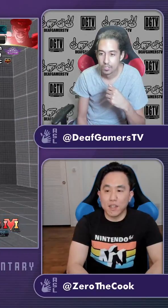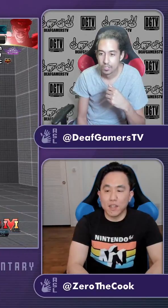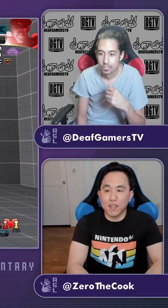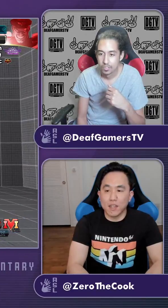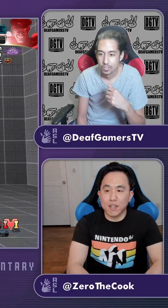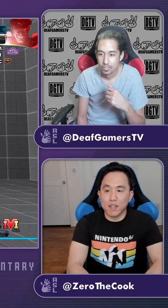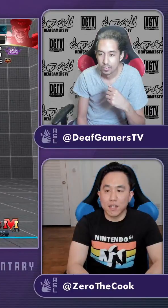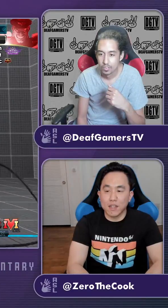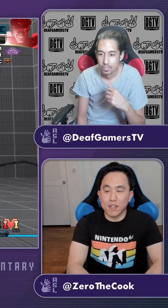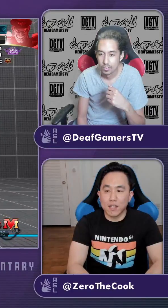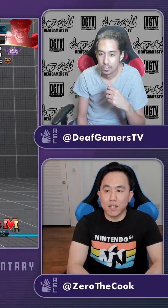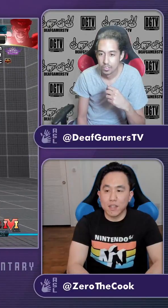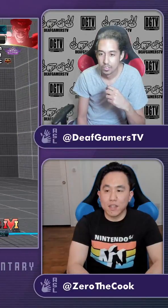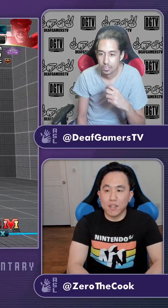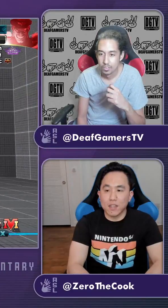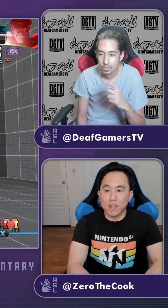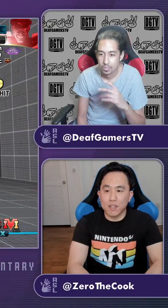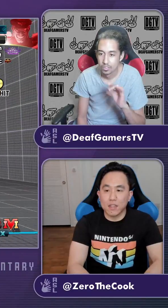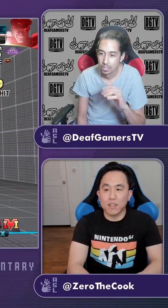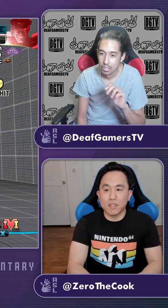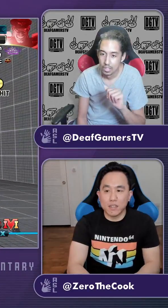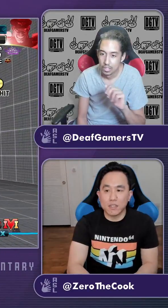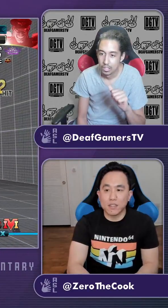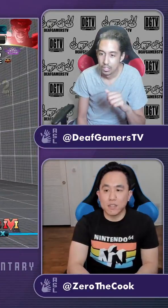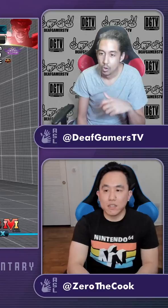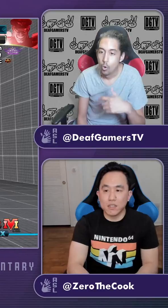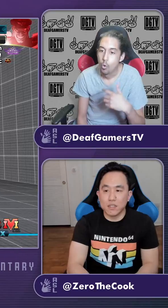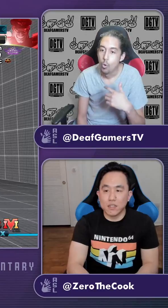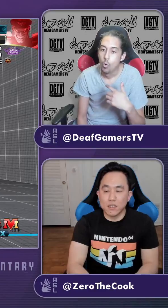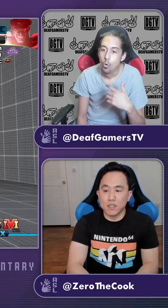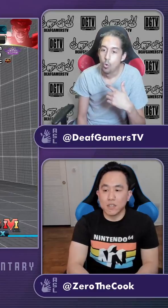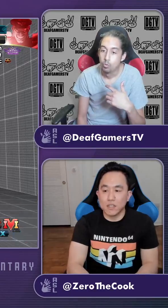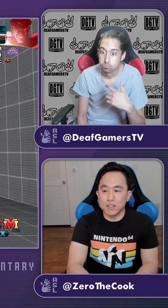Speaking of which i'm hella looking forward to that tournament down fierce. Oh, yeah